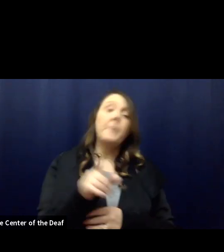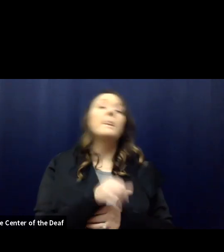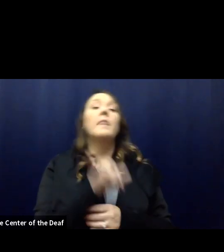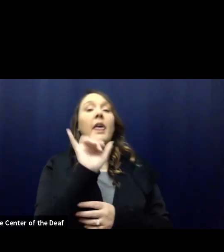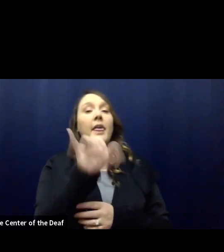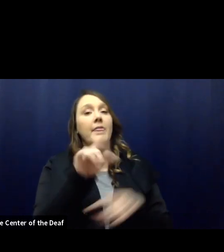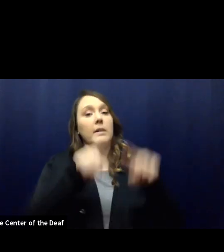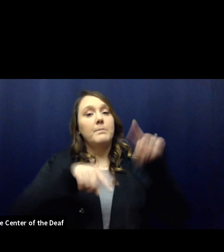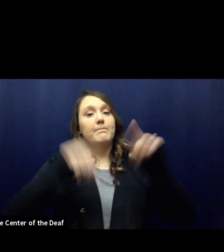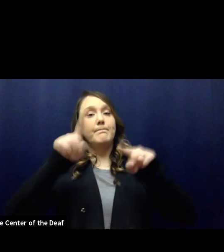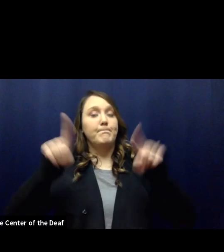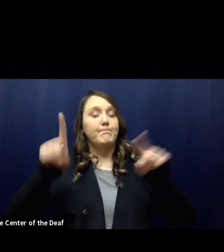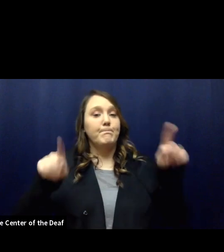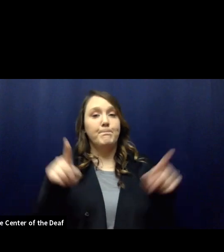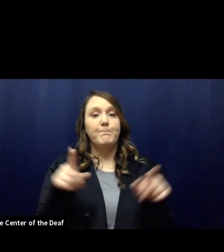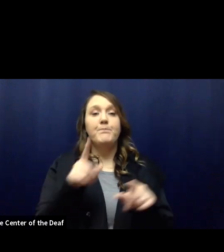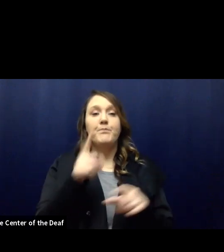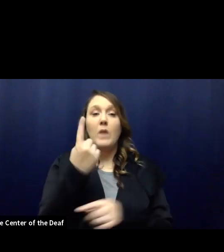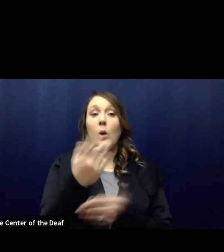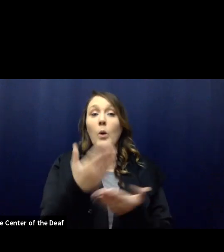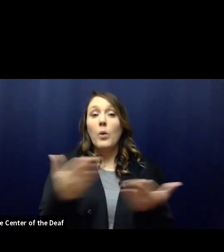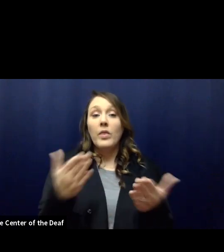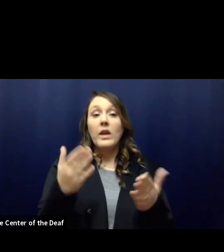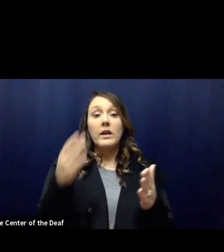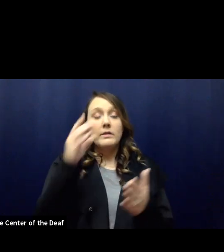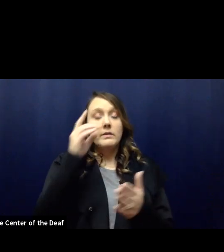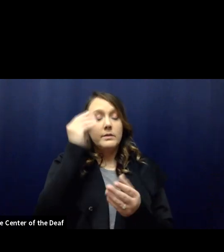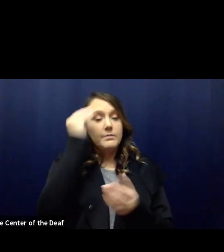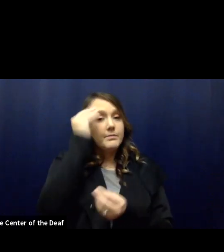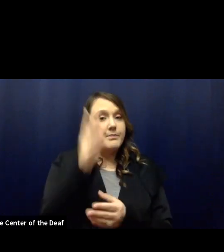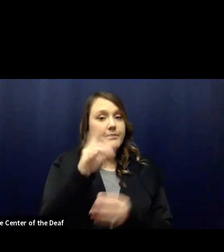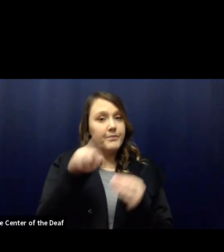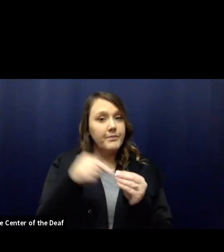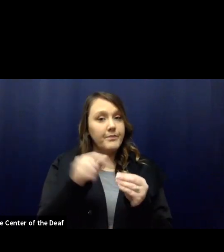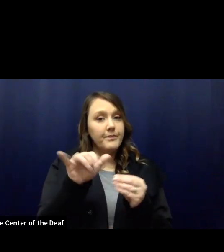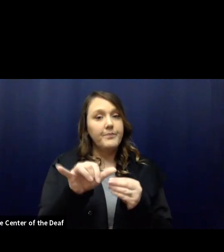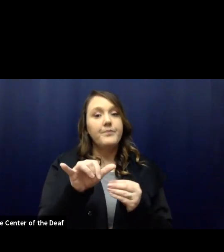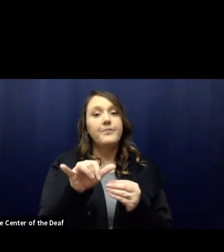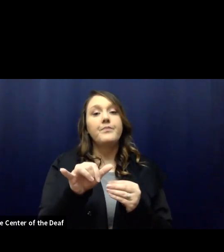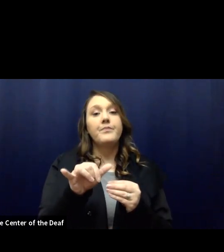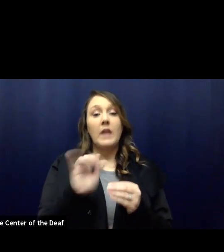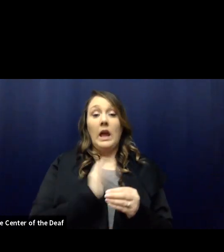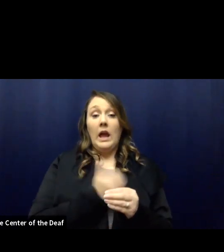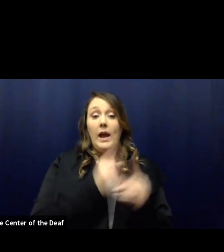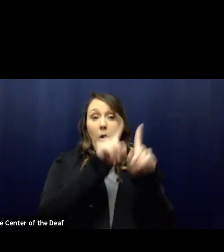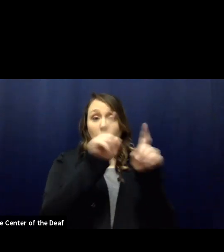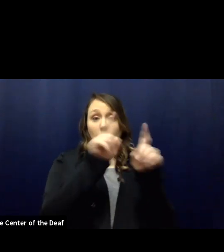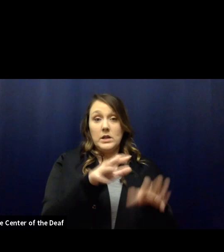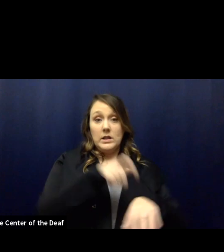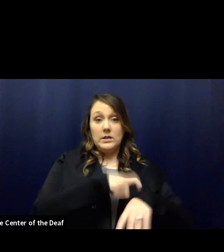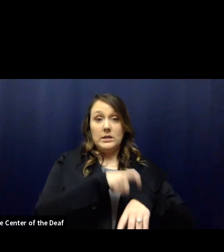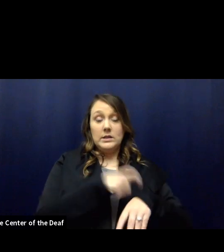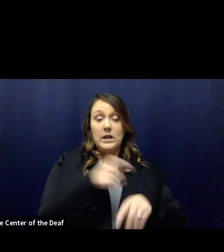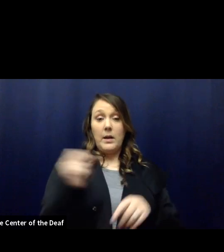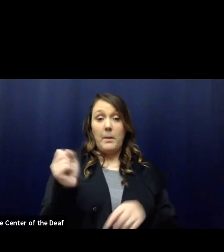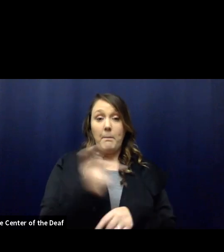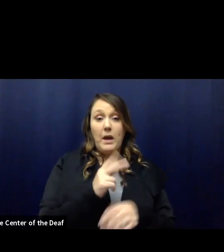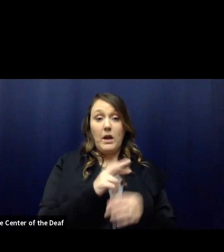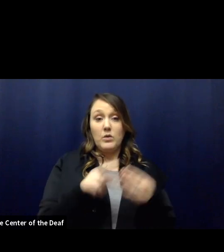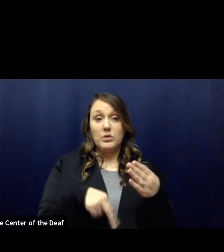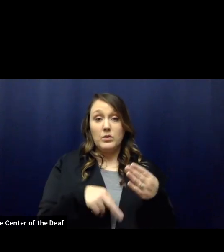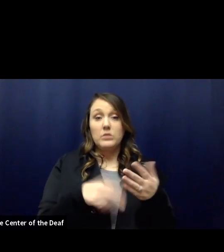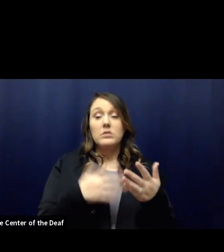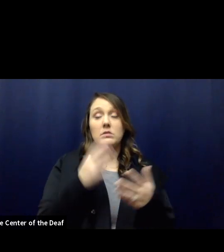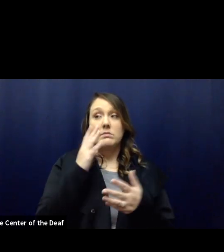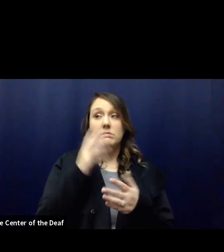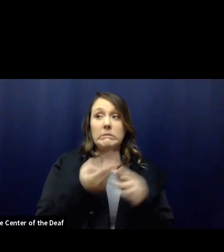widely. And one thing to note on that, so for instance, our testing turnaround time has gone up a little bit this